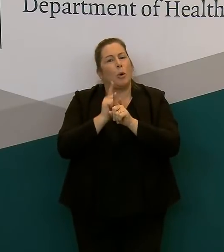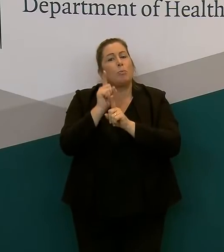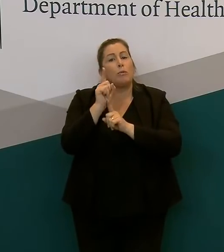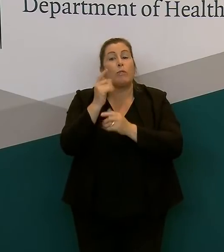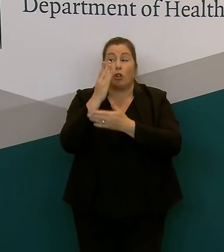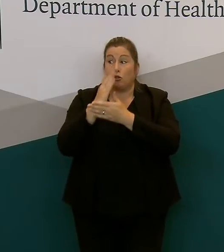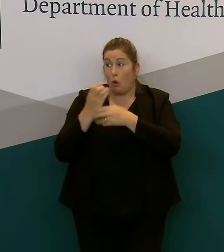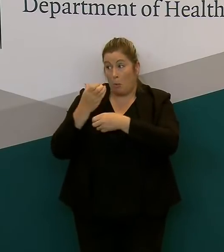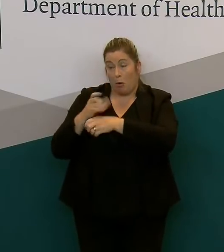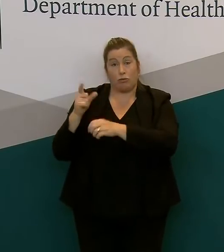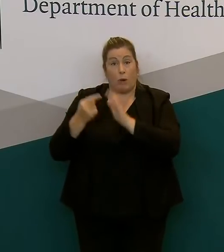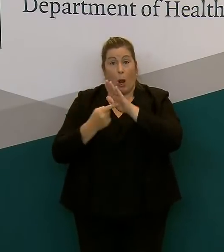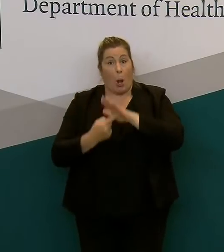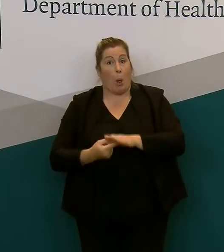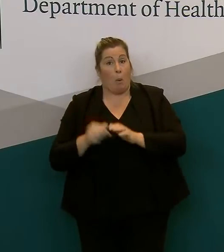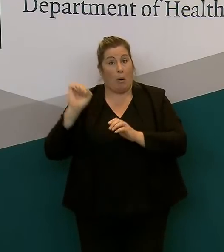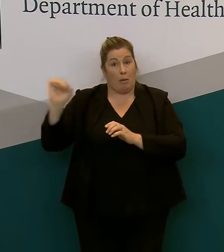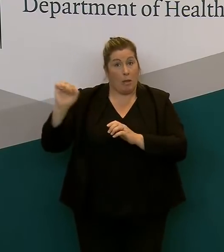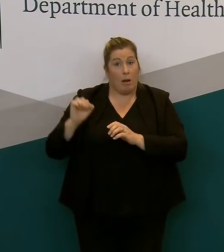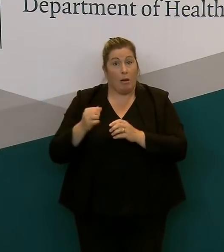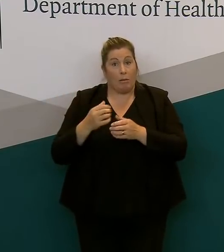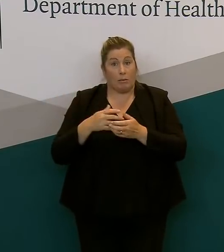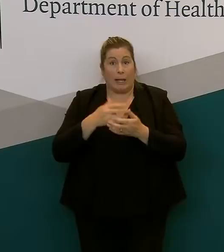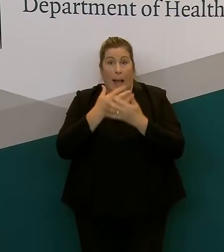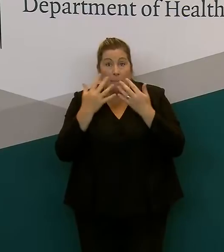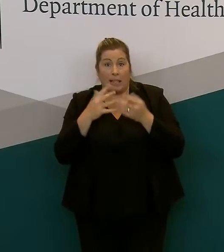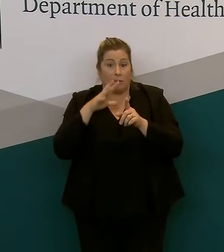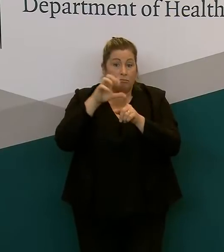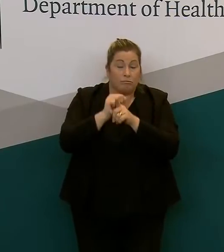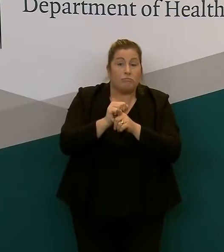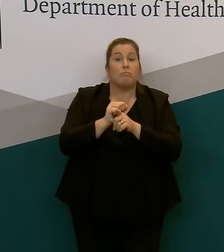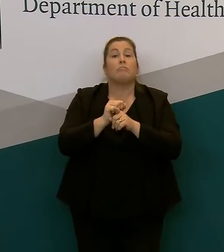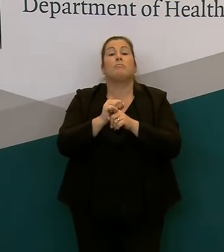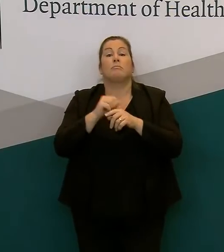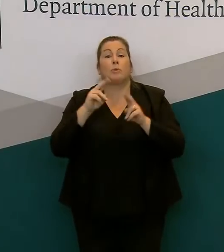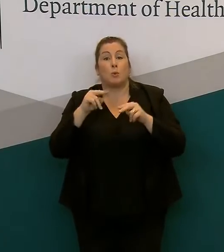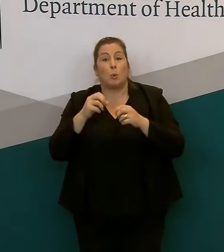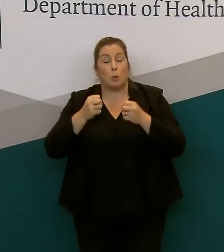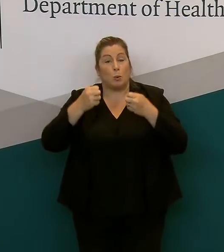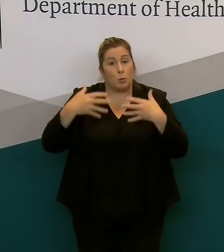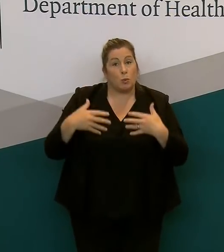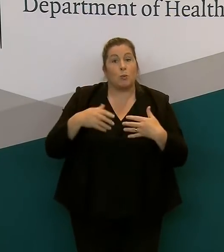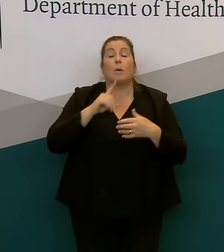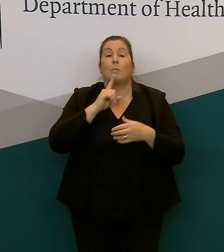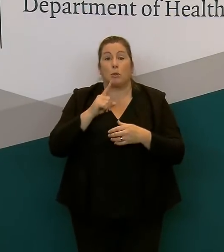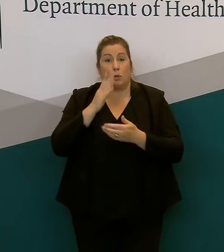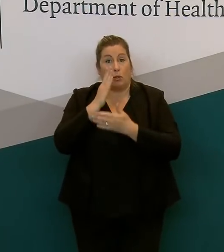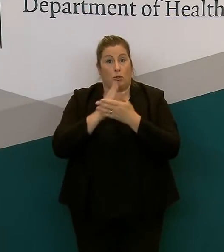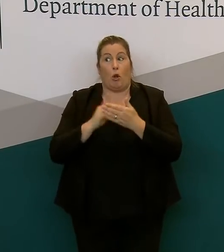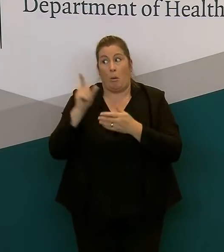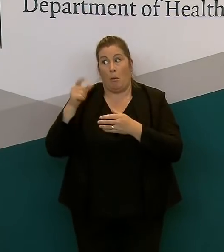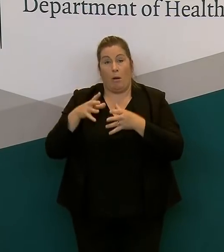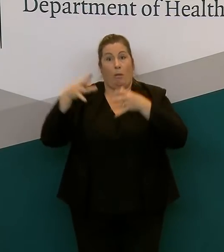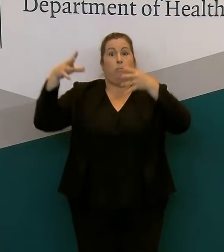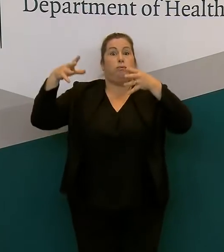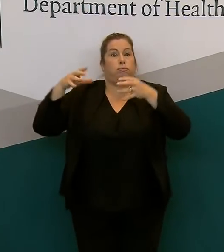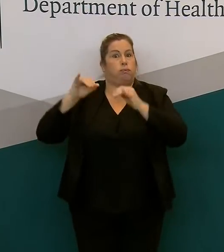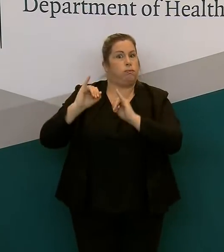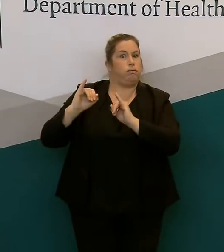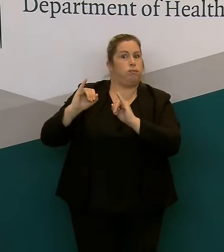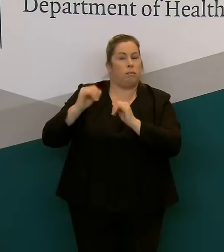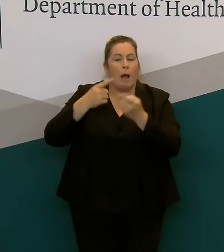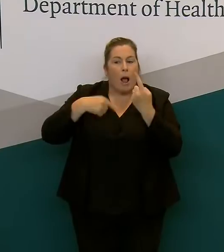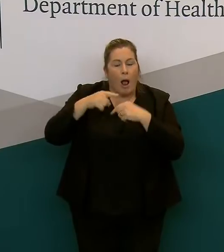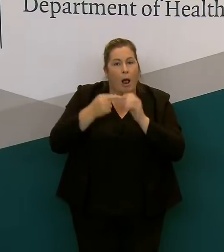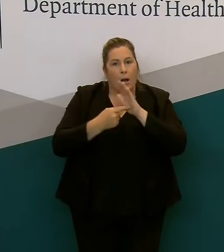us, perhaps, in terms of their incidence, but where there has been disimprovement, there are countries above us, substantially above us. Our rate now is down